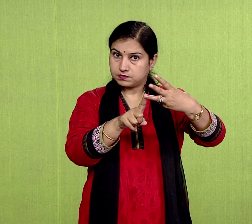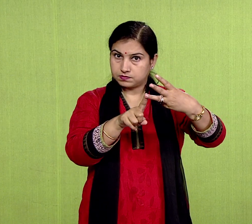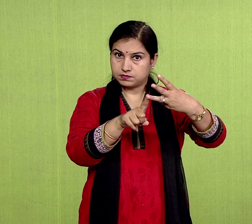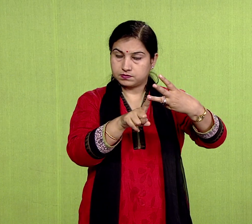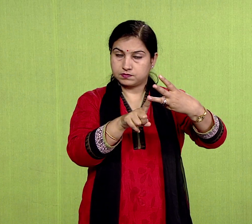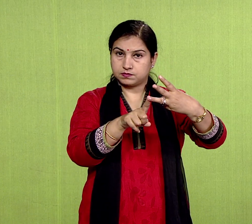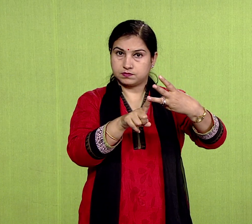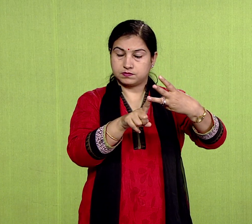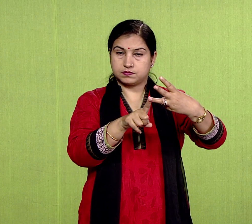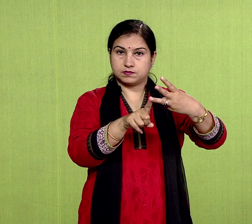the third